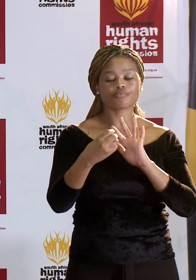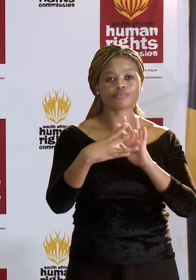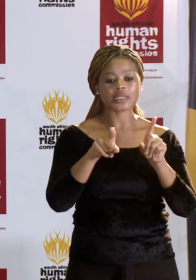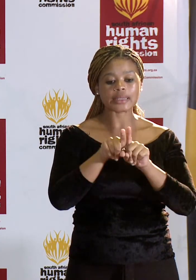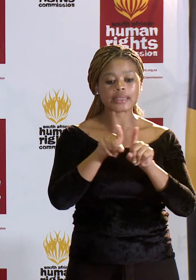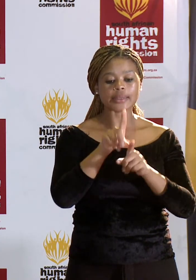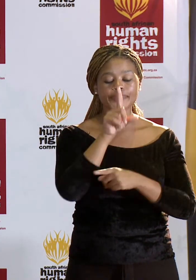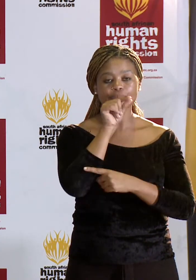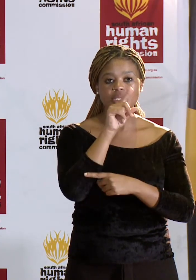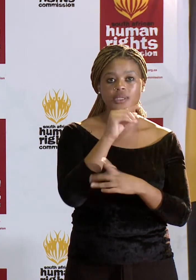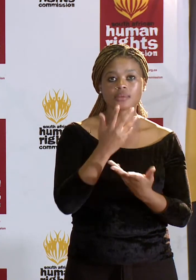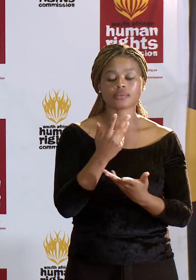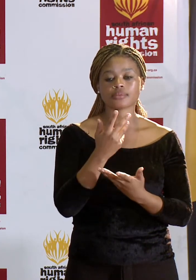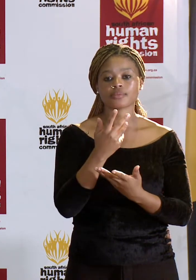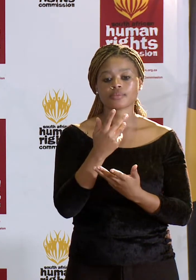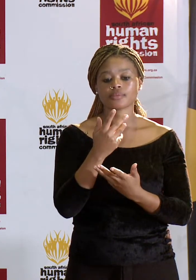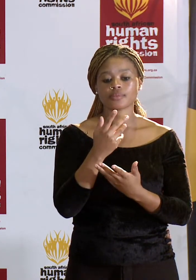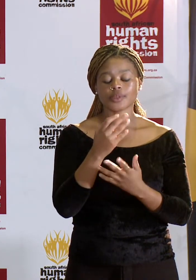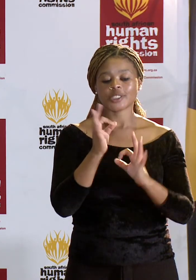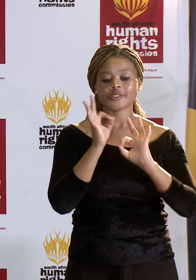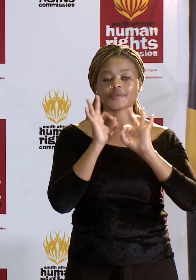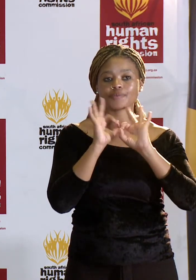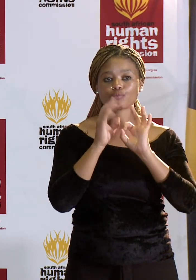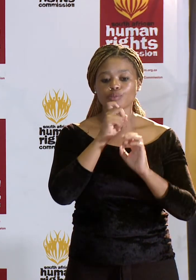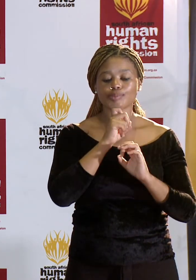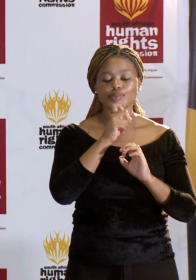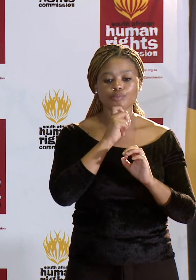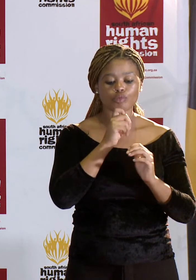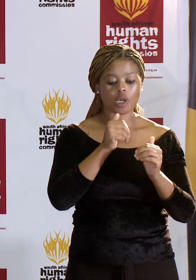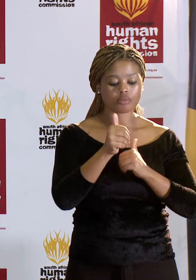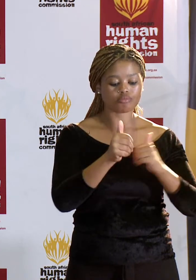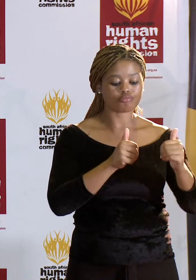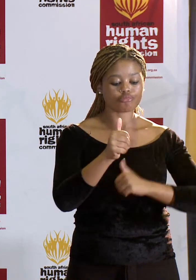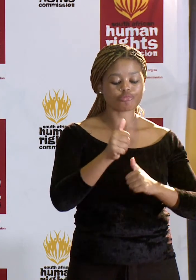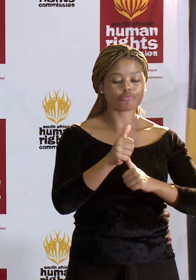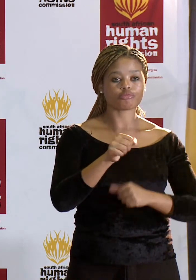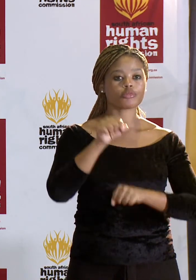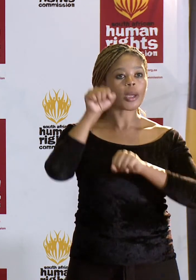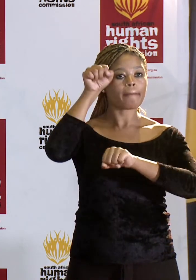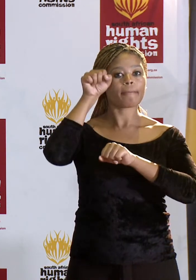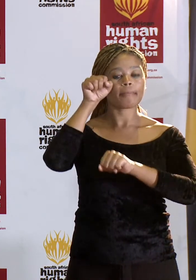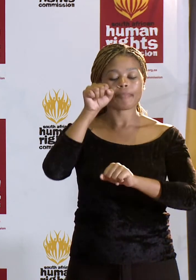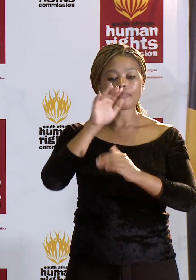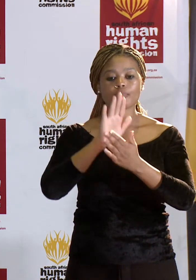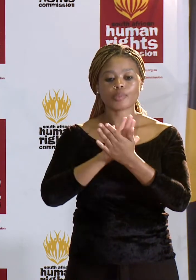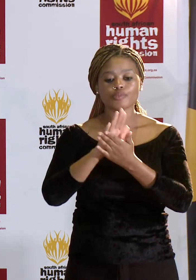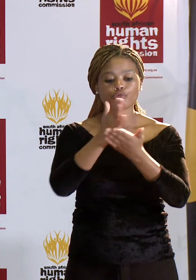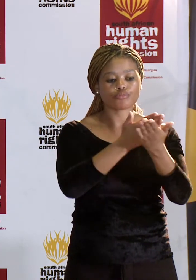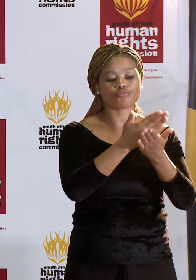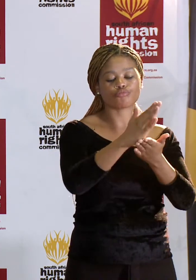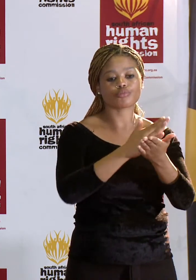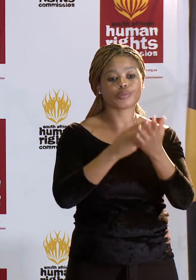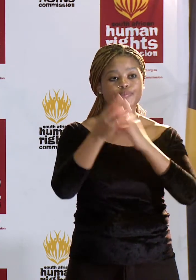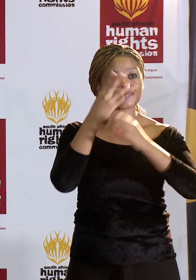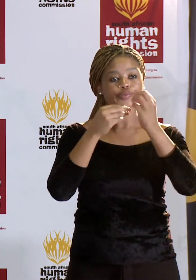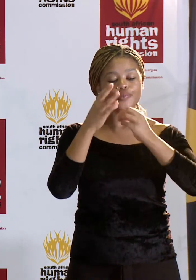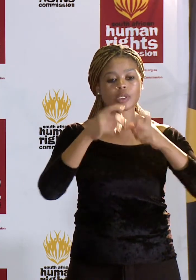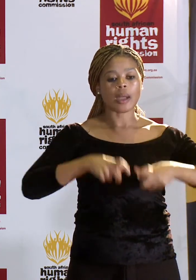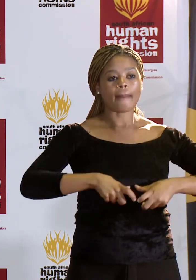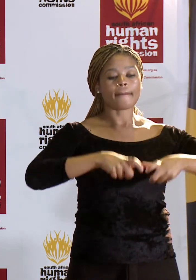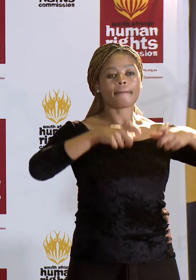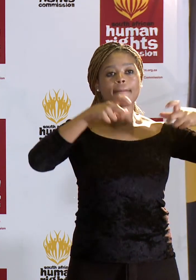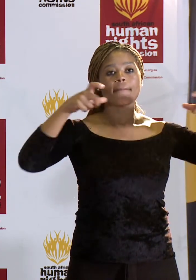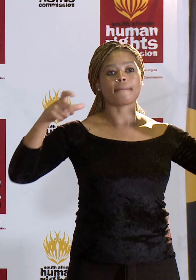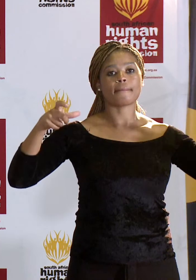such as Twitter and Facebook were used to coordinate protests and share information with a broader